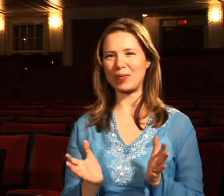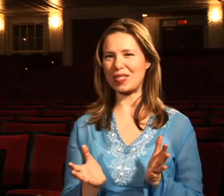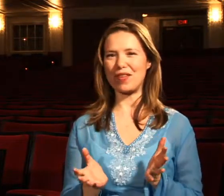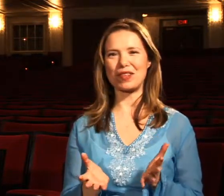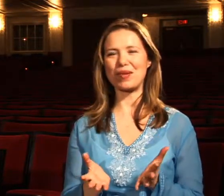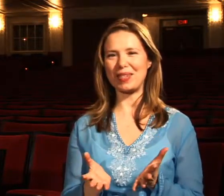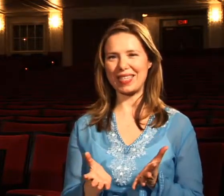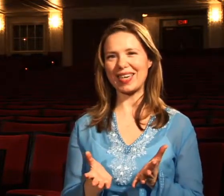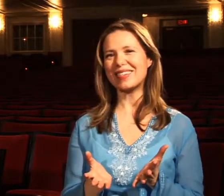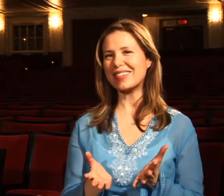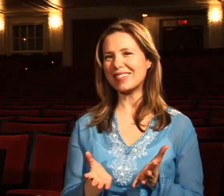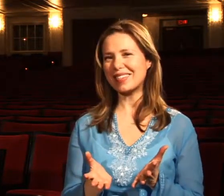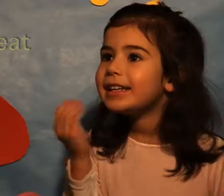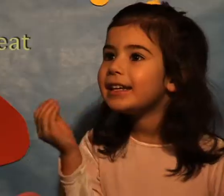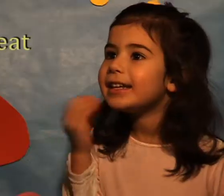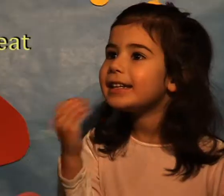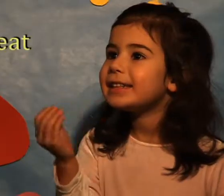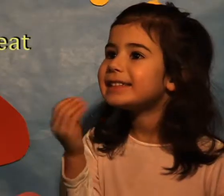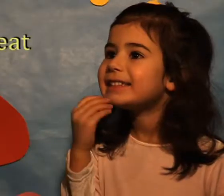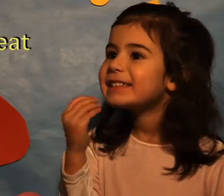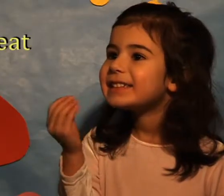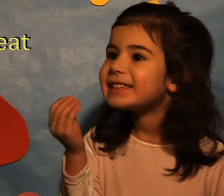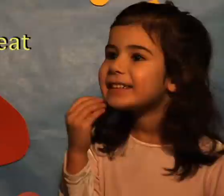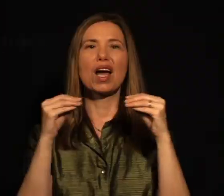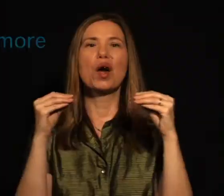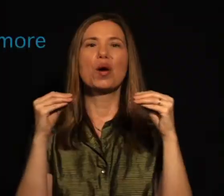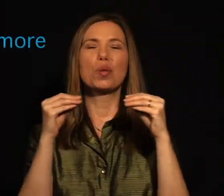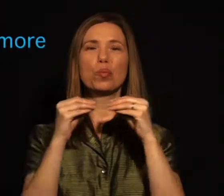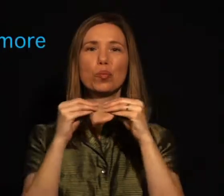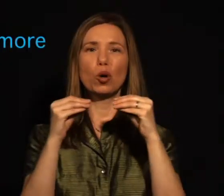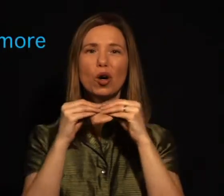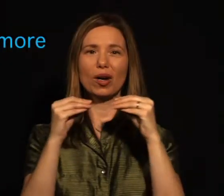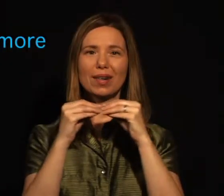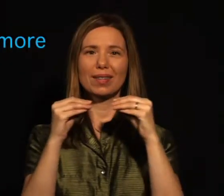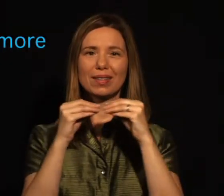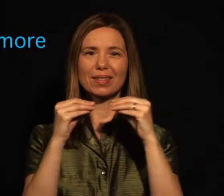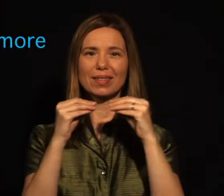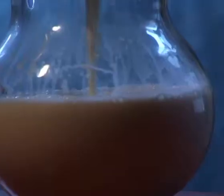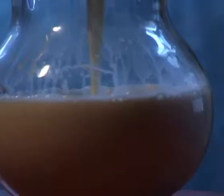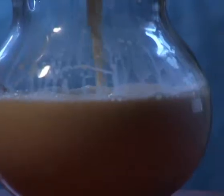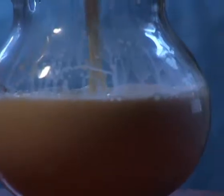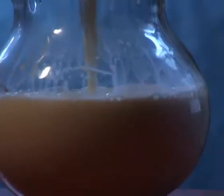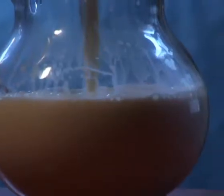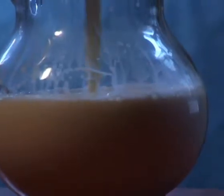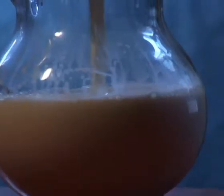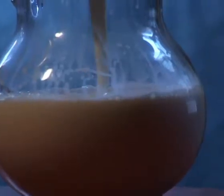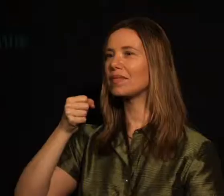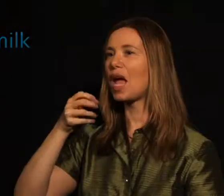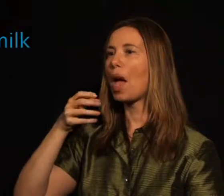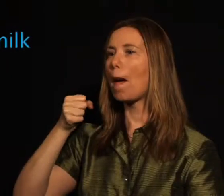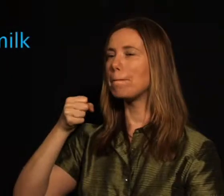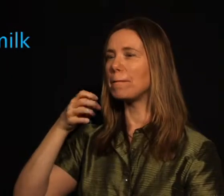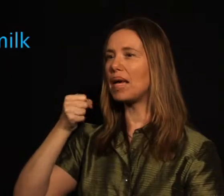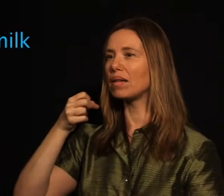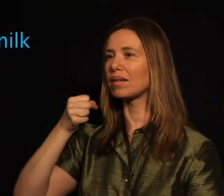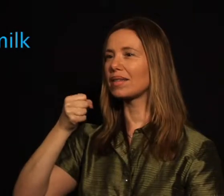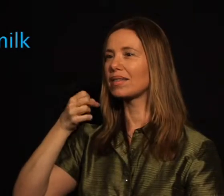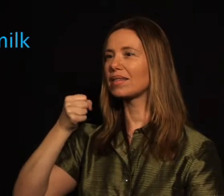of communication. We begin by applying American Sign Language, choosing the words according to a developmental order. This